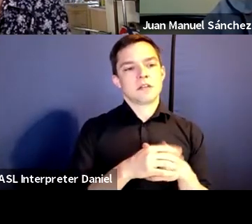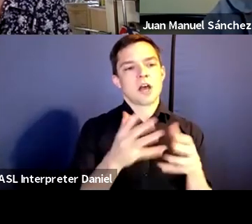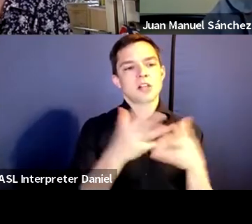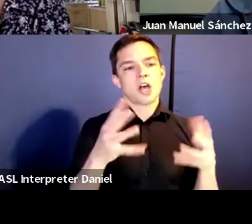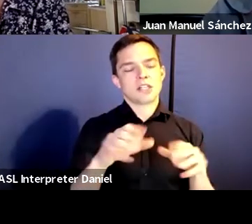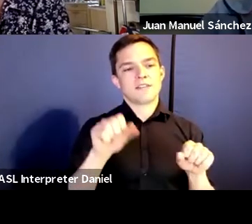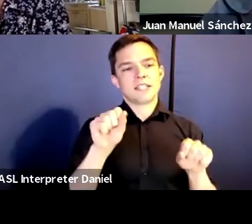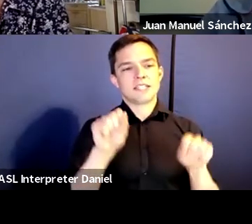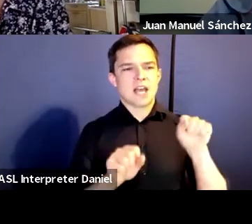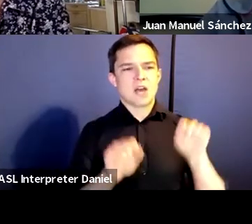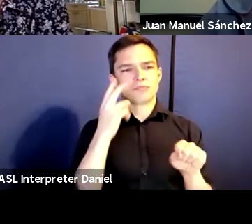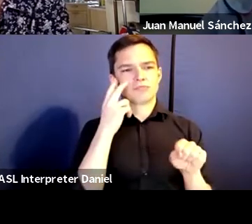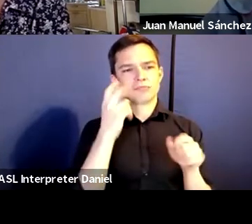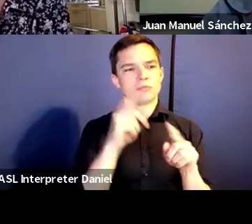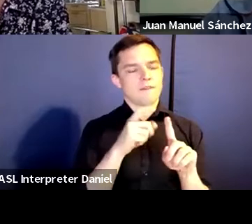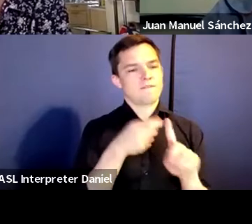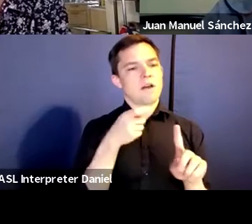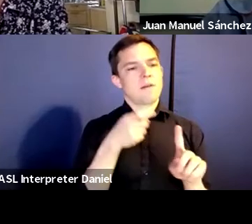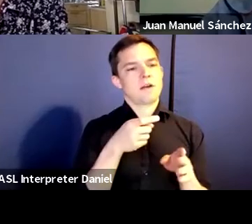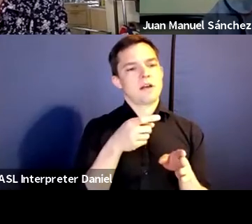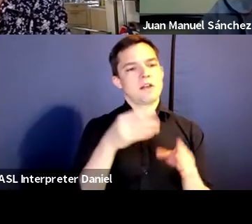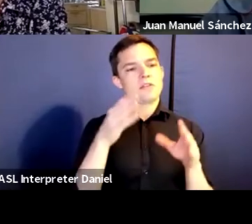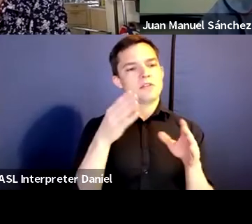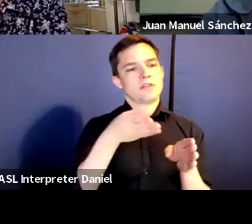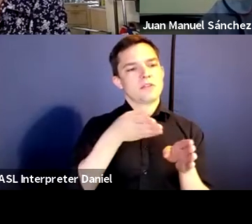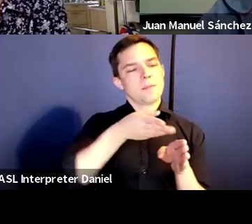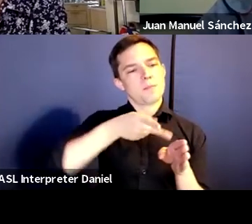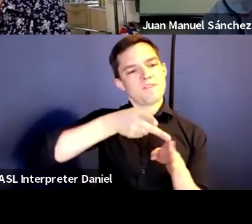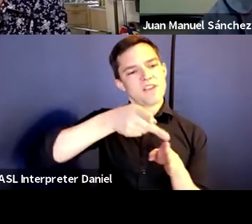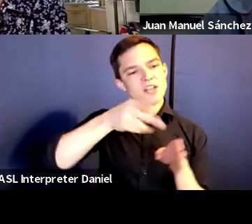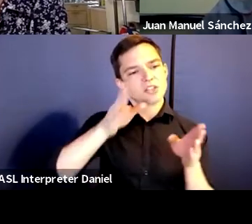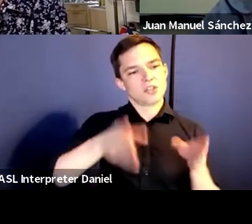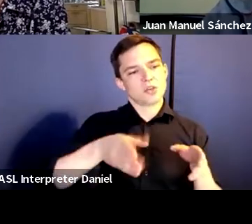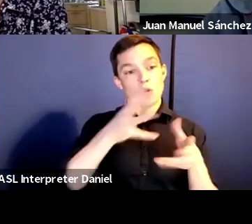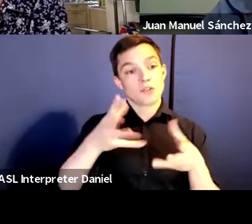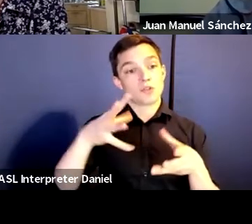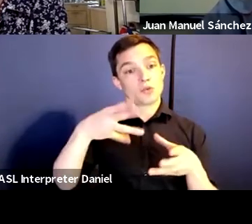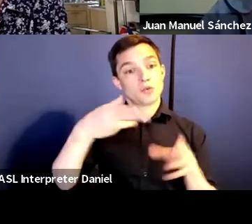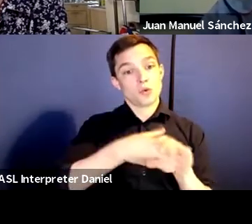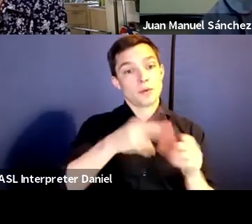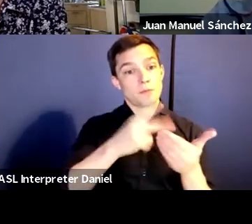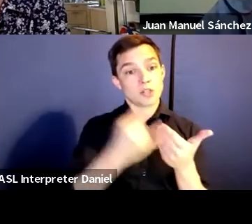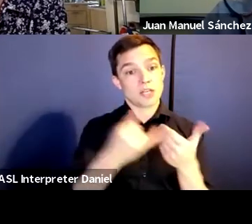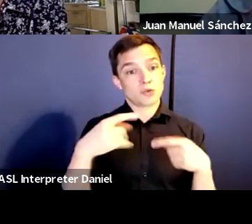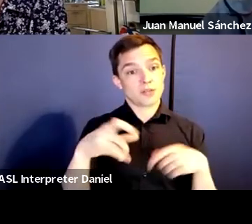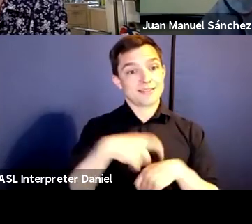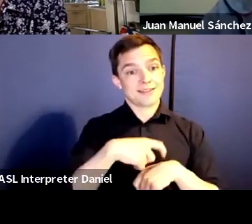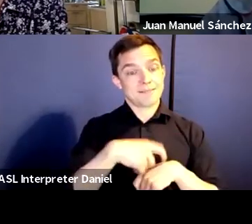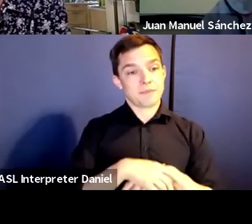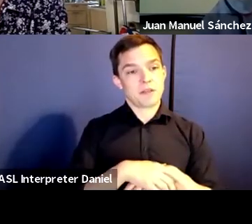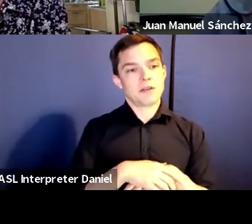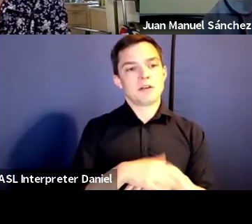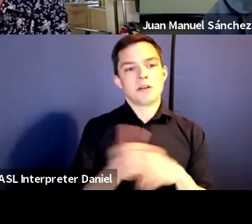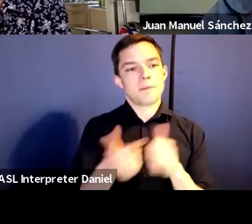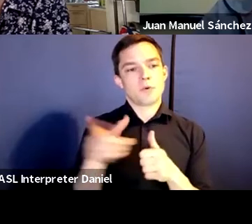from the professional who would like to join the project at that time, because mostly of them,